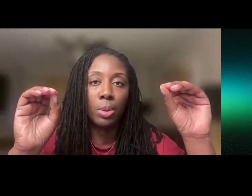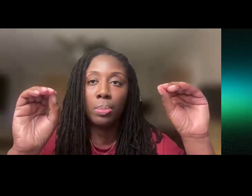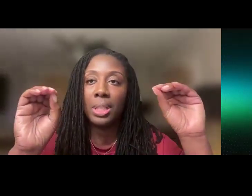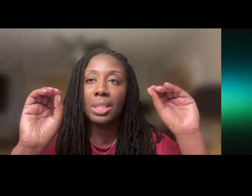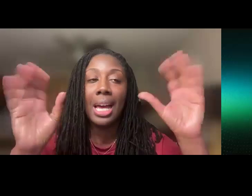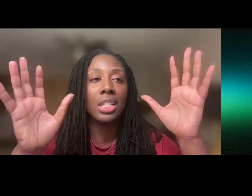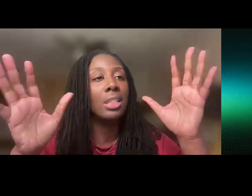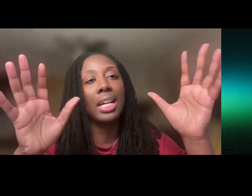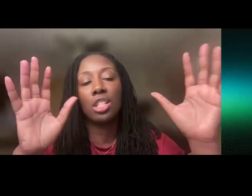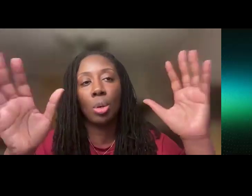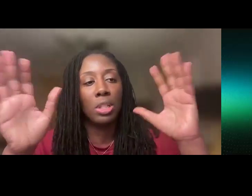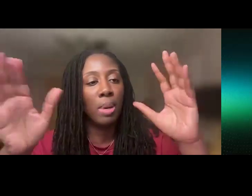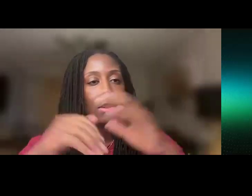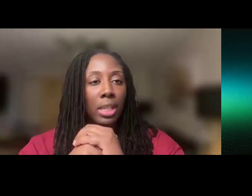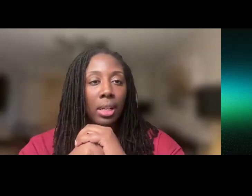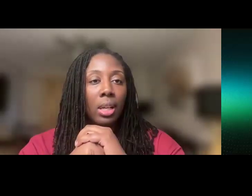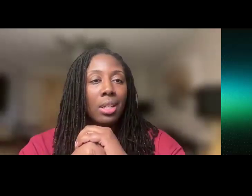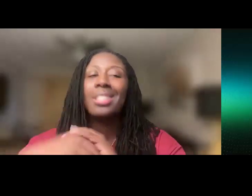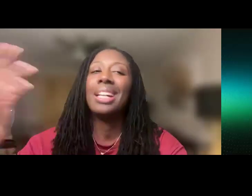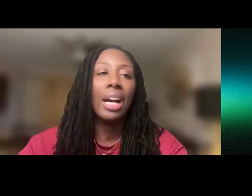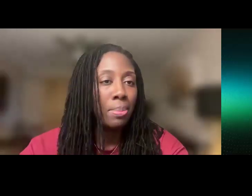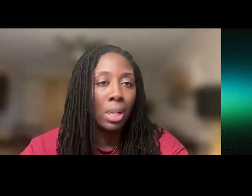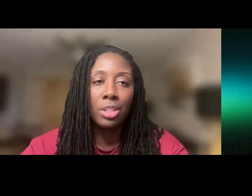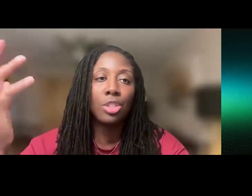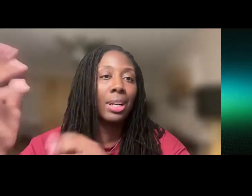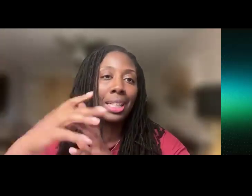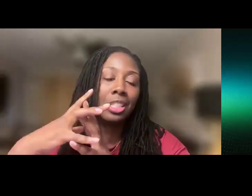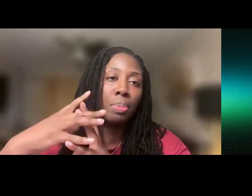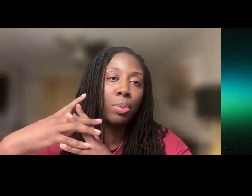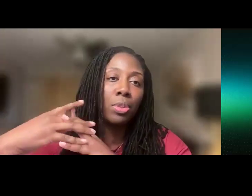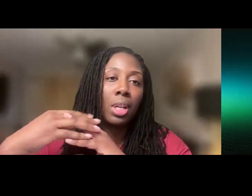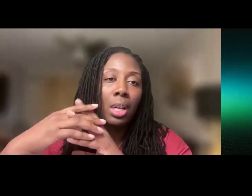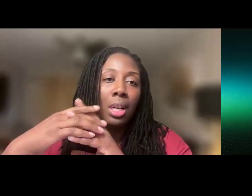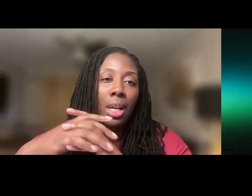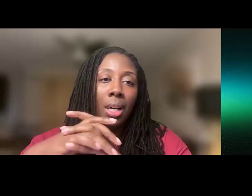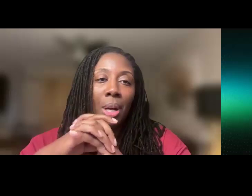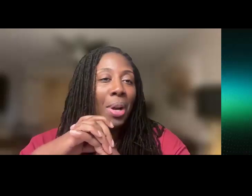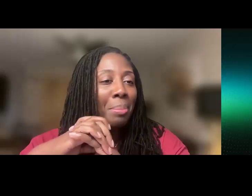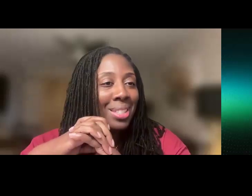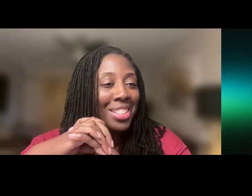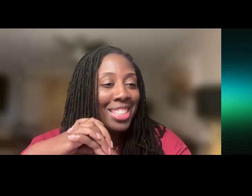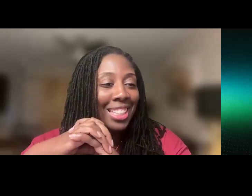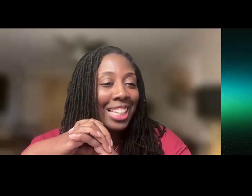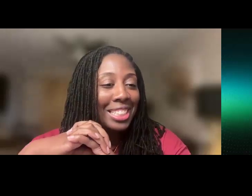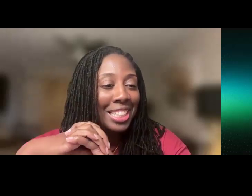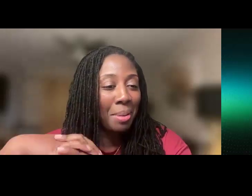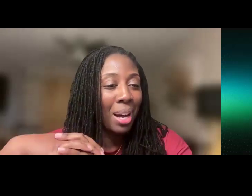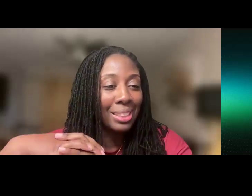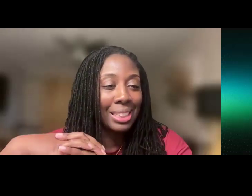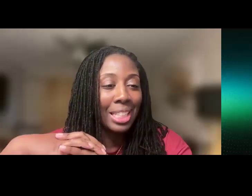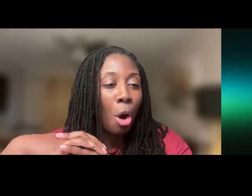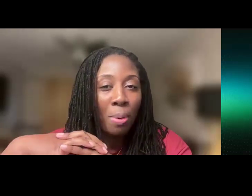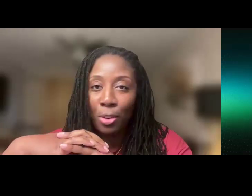if possible, because that just lands so much better than sending out emails and trying to get into people's direct messages and